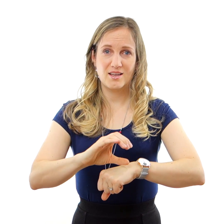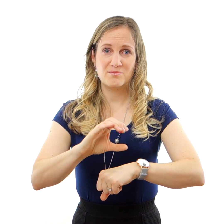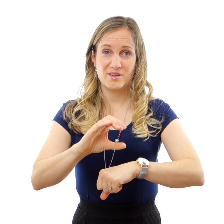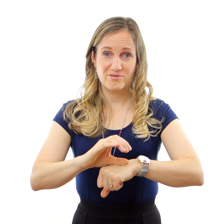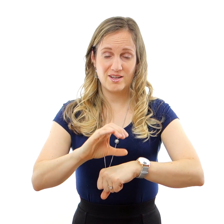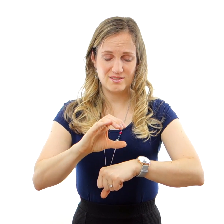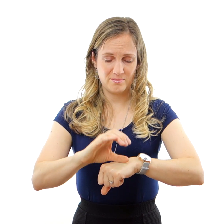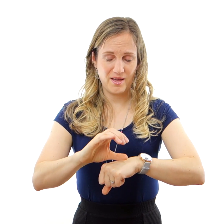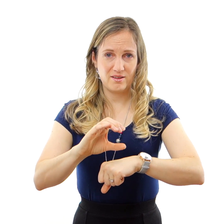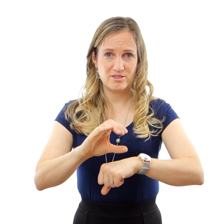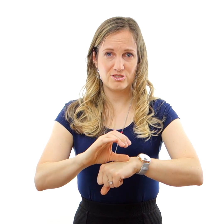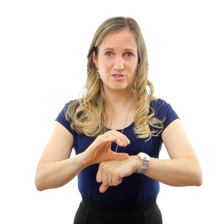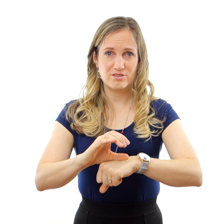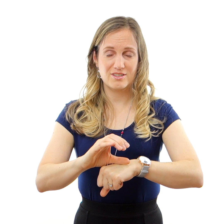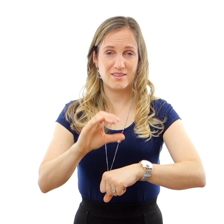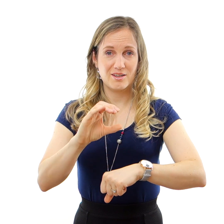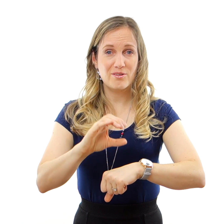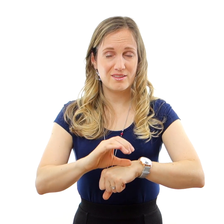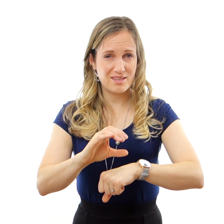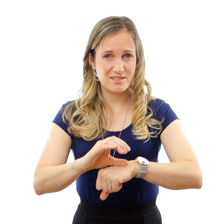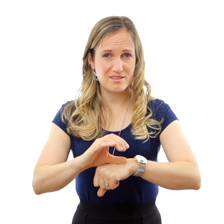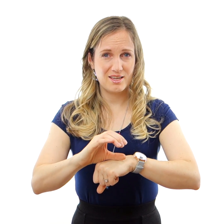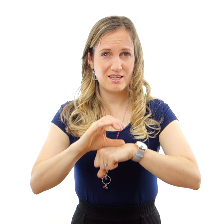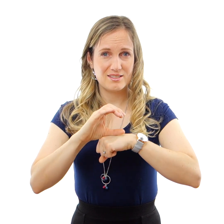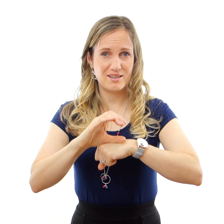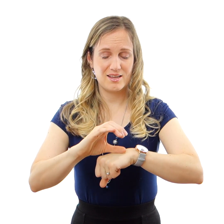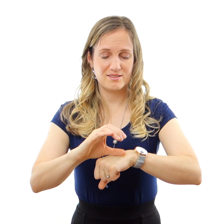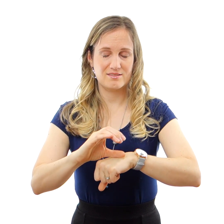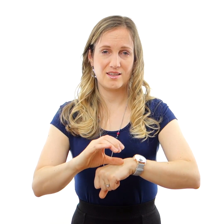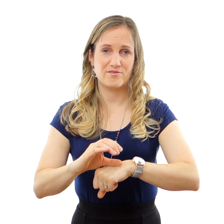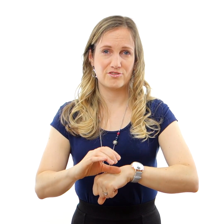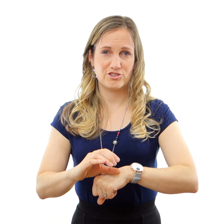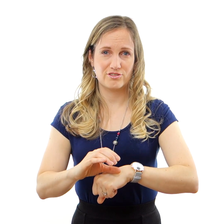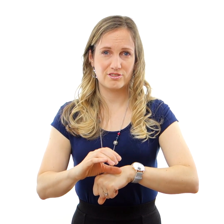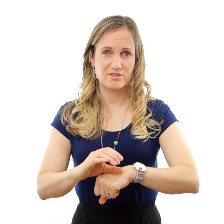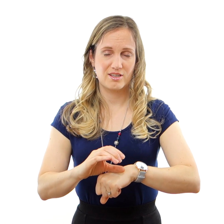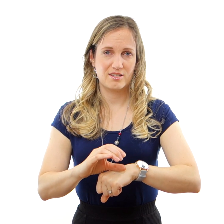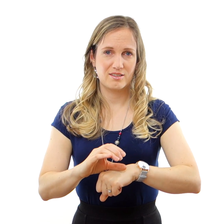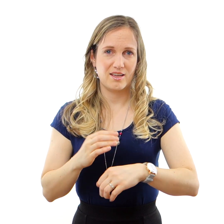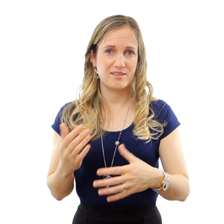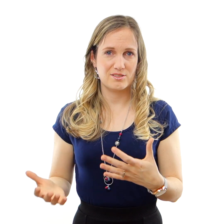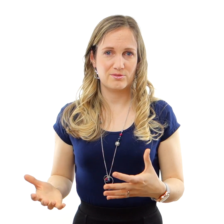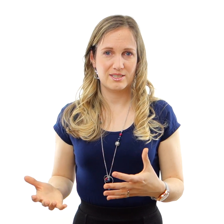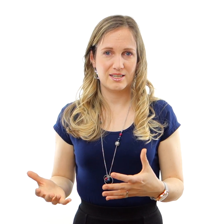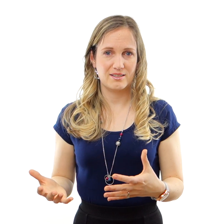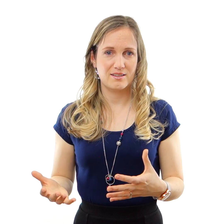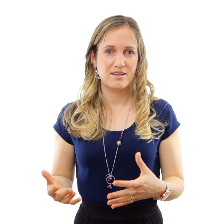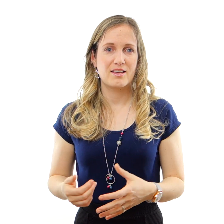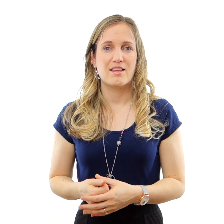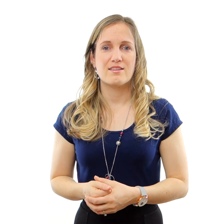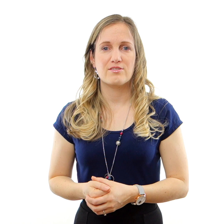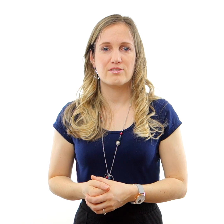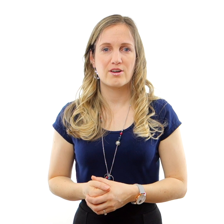my friends about the church, and they know this is an ASL sign for church, and that's really neat. And then you can go,